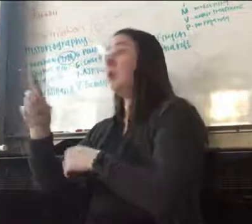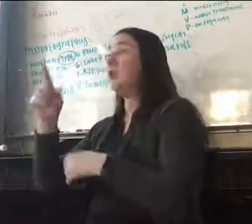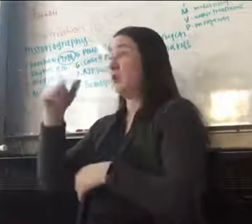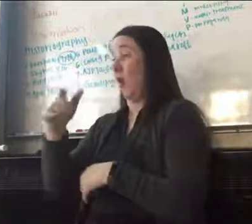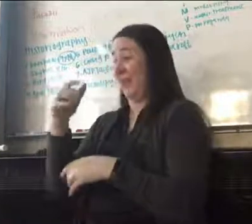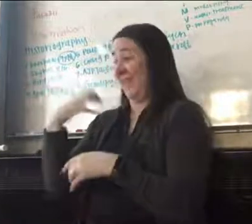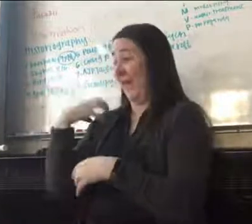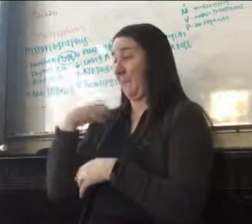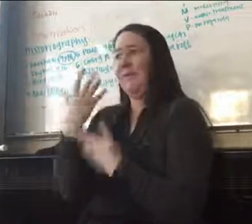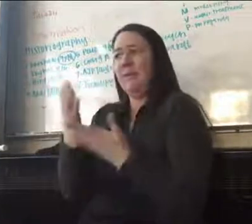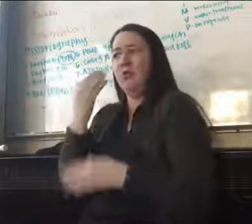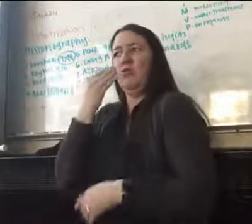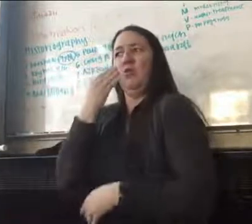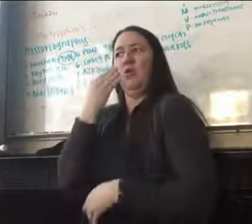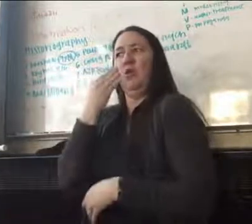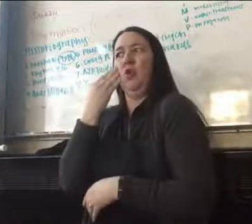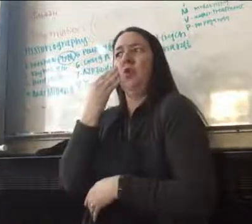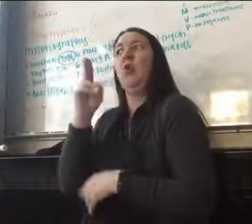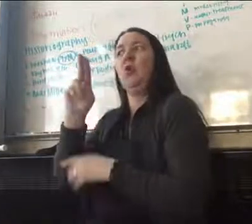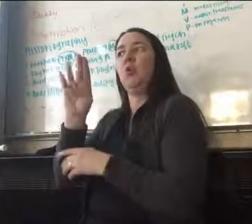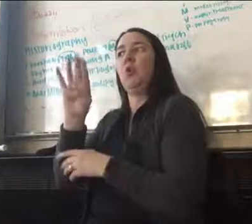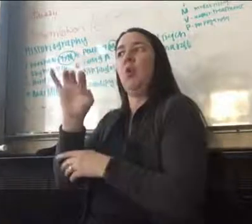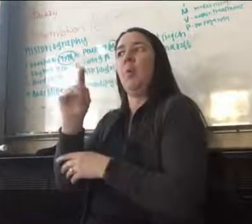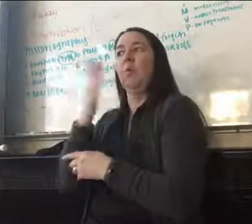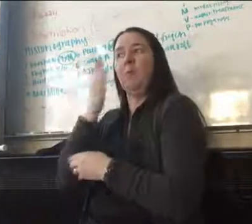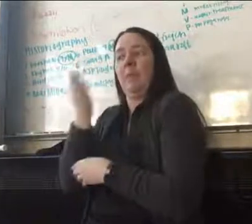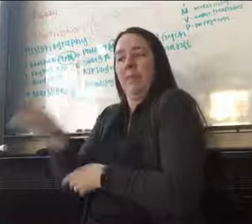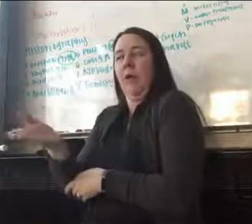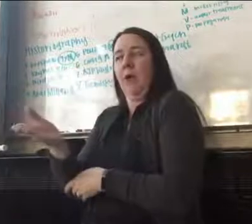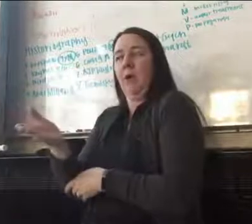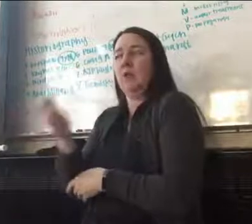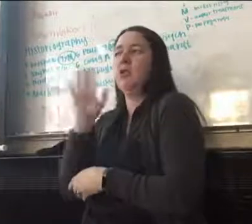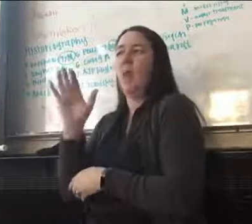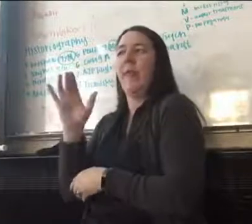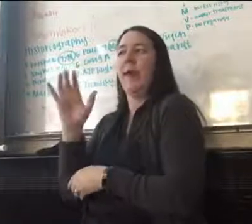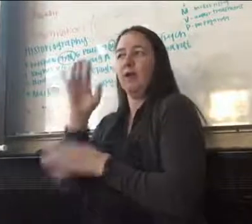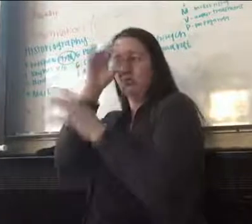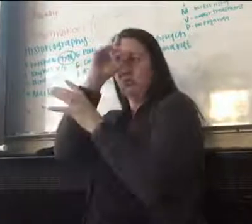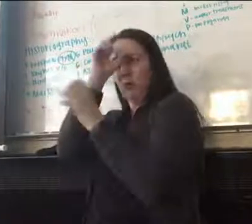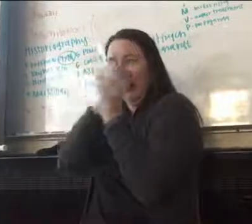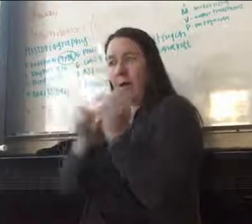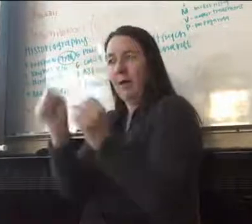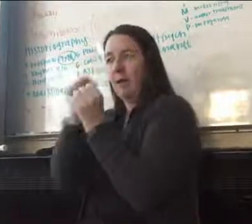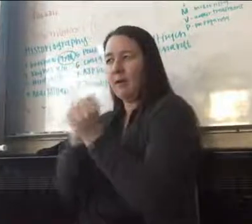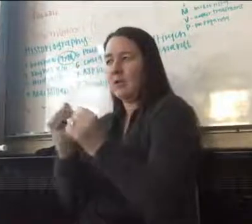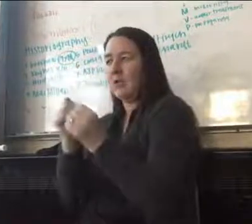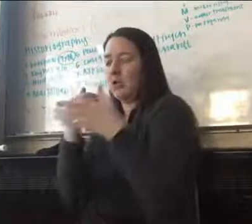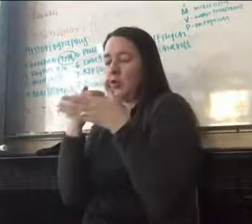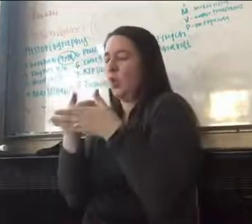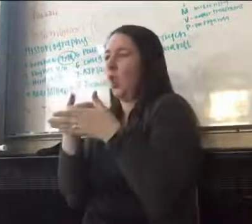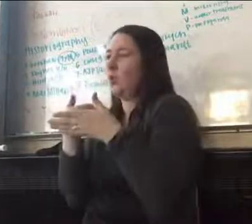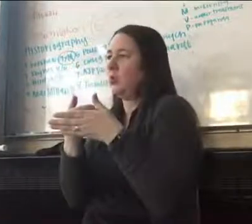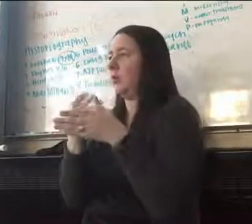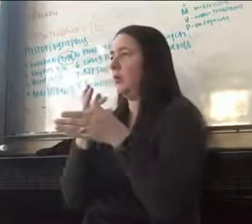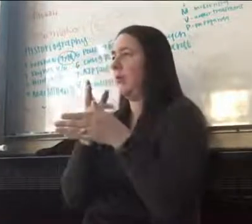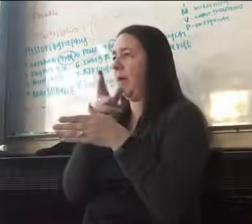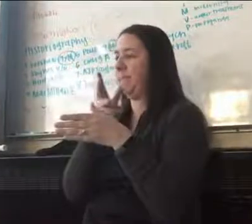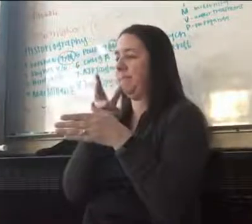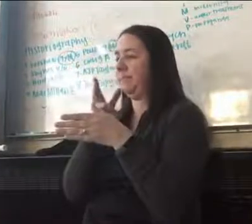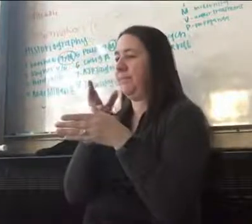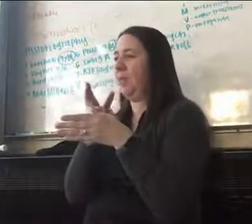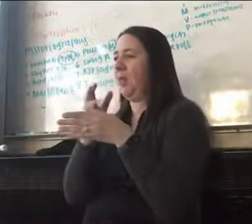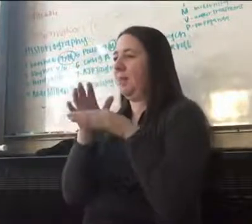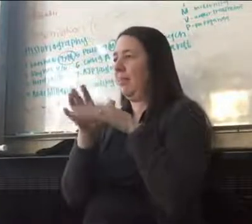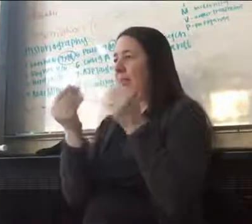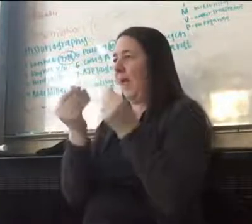U-boats. So typically their strategy was to go very close to the shore, sail on the coastline where submarines can't go into that shallow of water. The problem